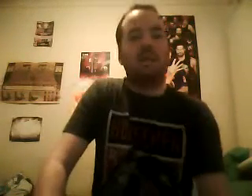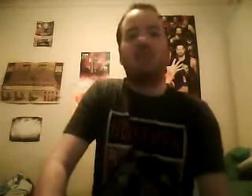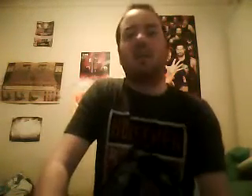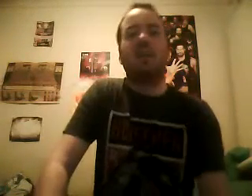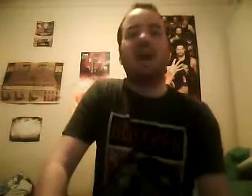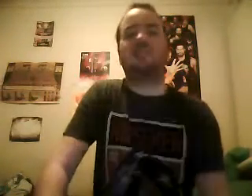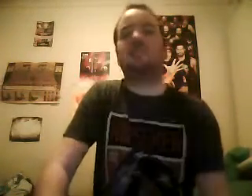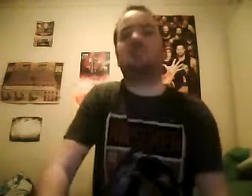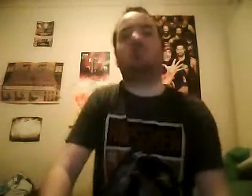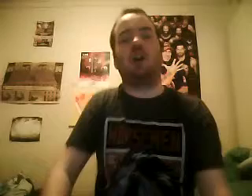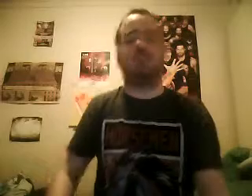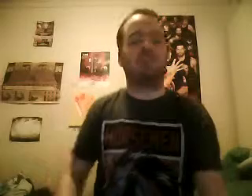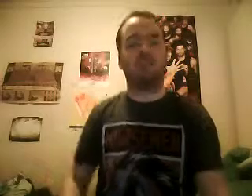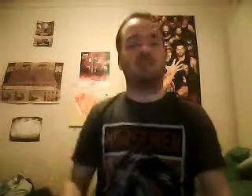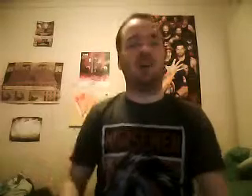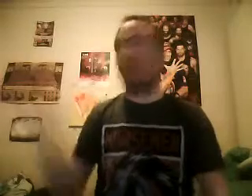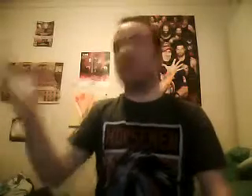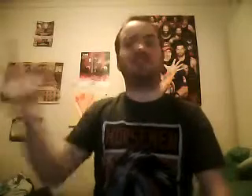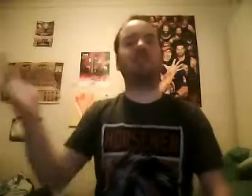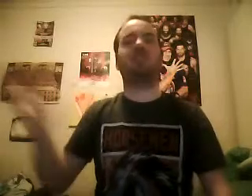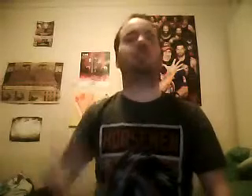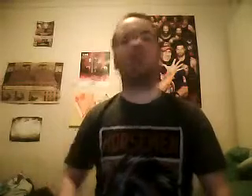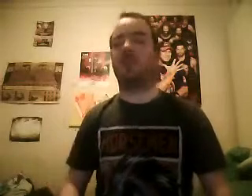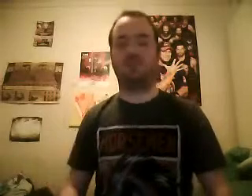Yeah, but Elias is a joke. Elias is a joke.